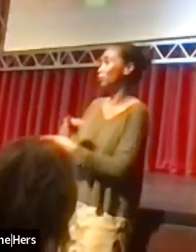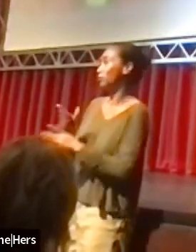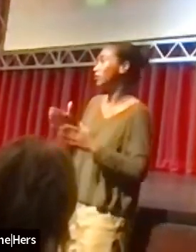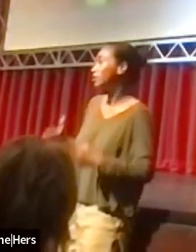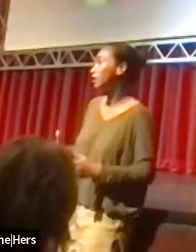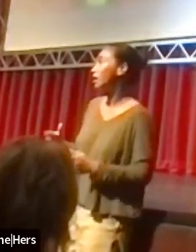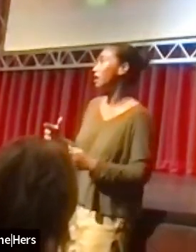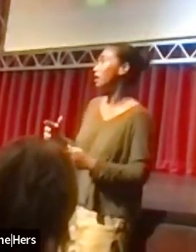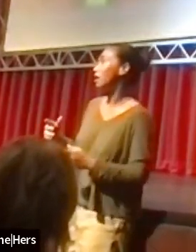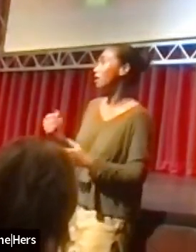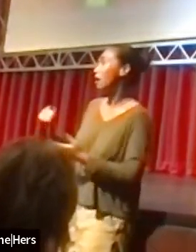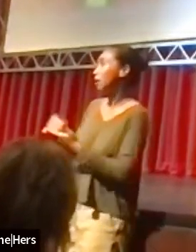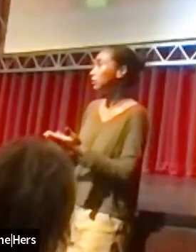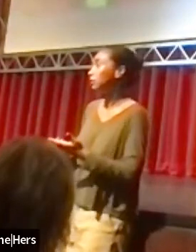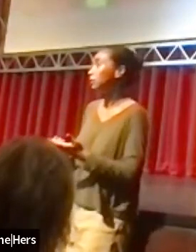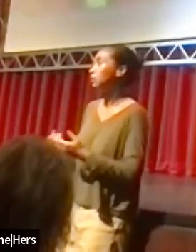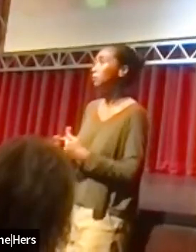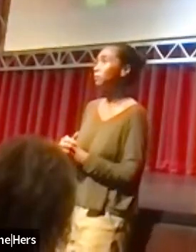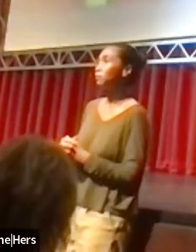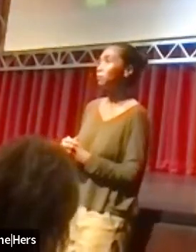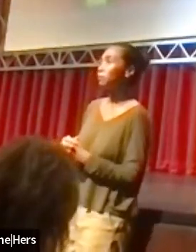producer of our art